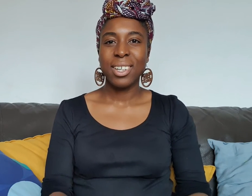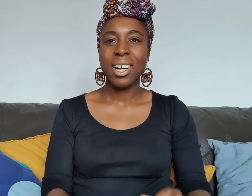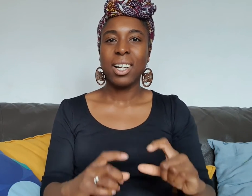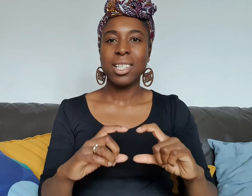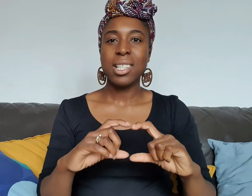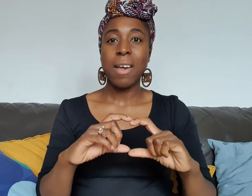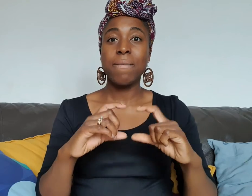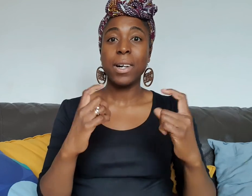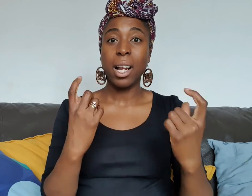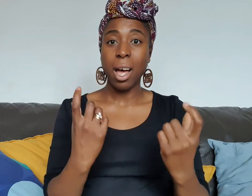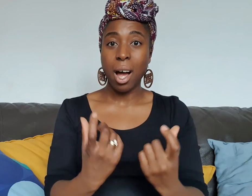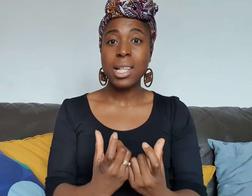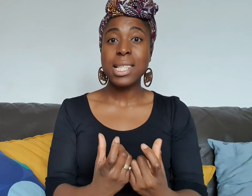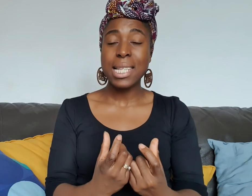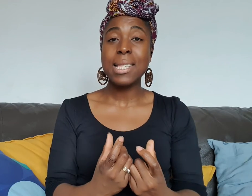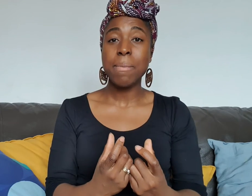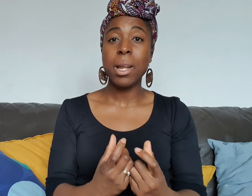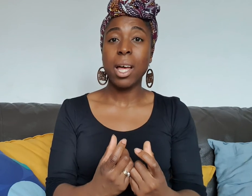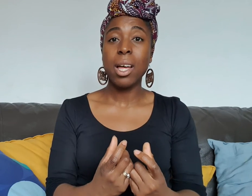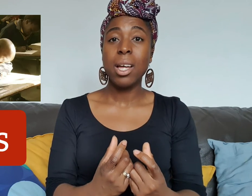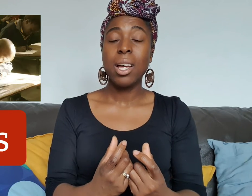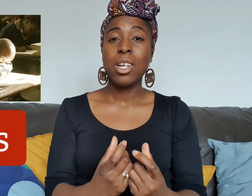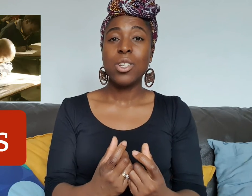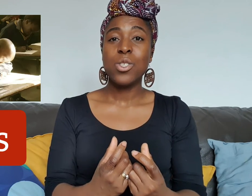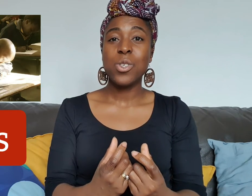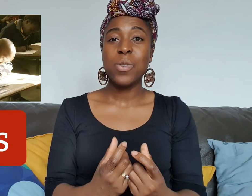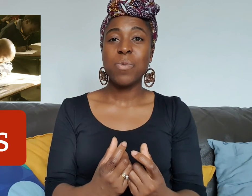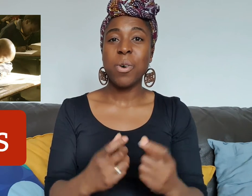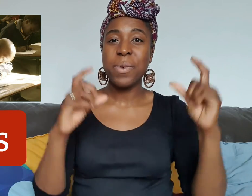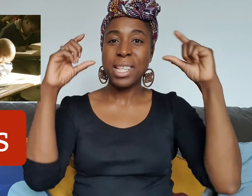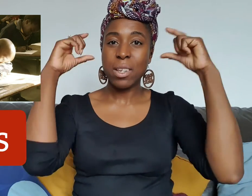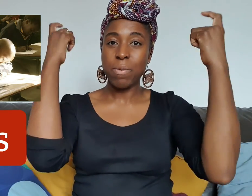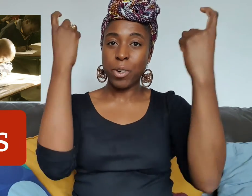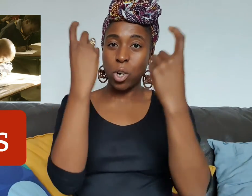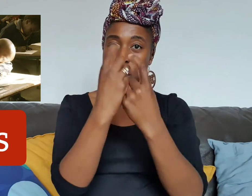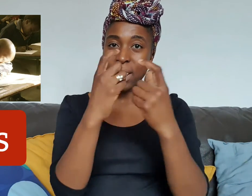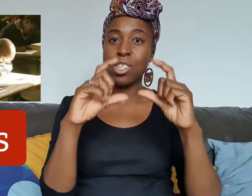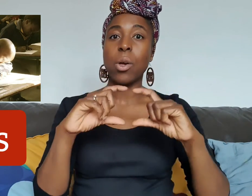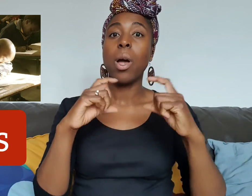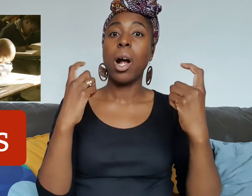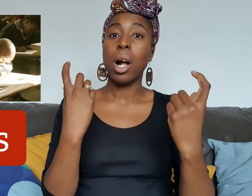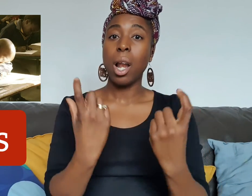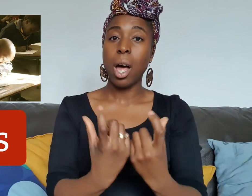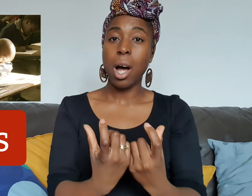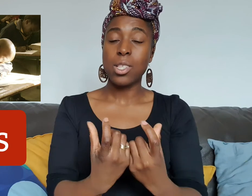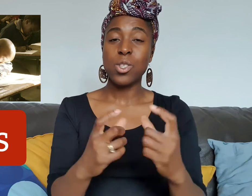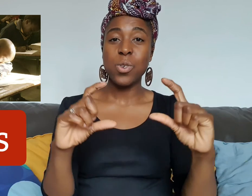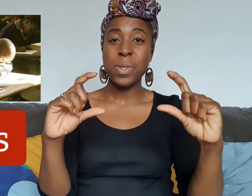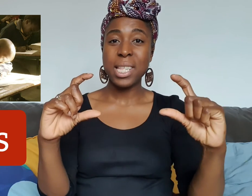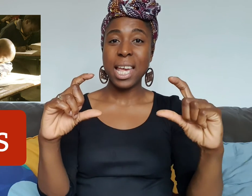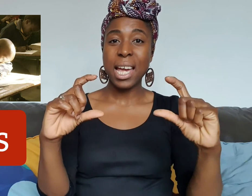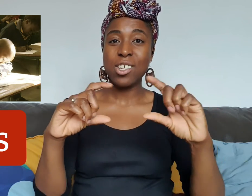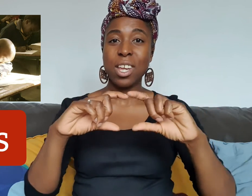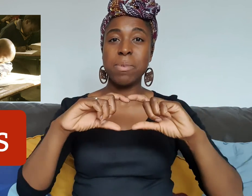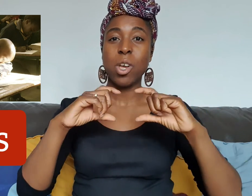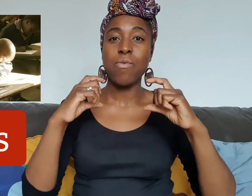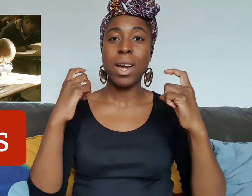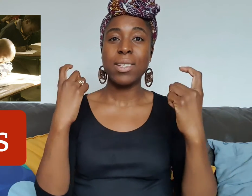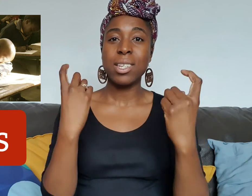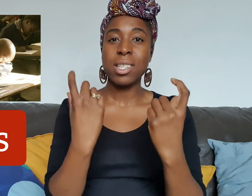The sign for class is similar to what we said for college. So class. Two C hand shapes go round in a